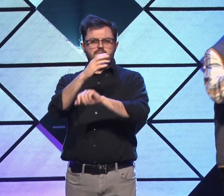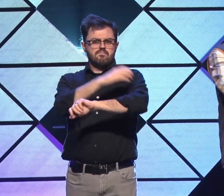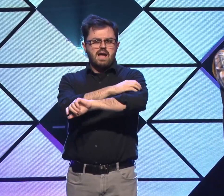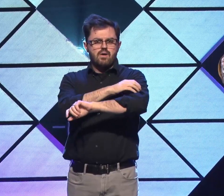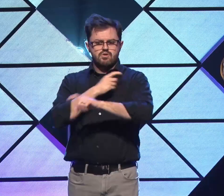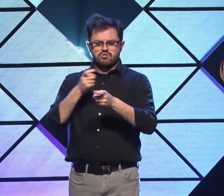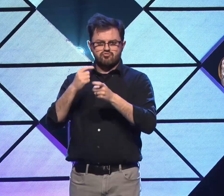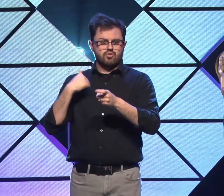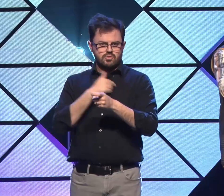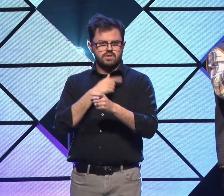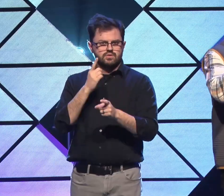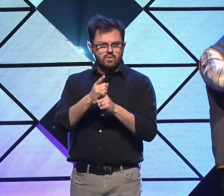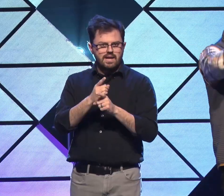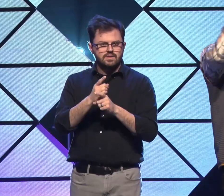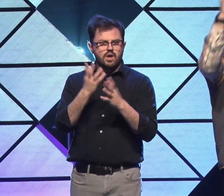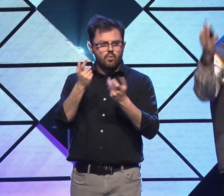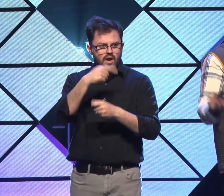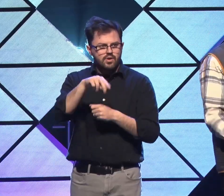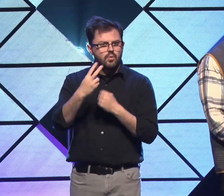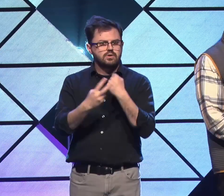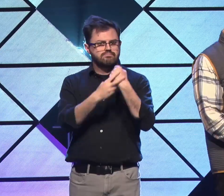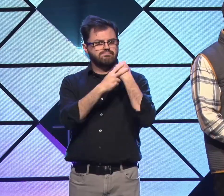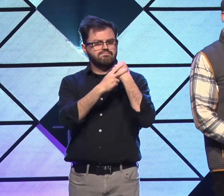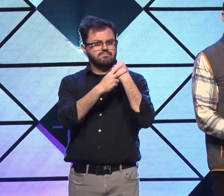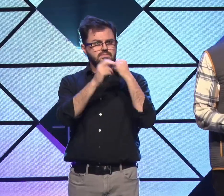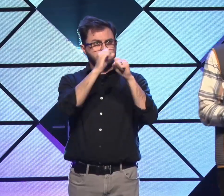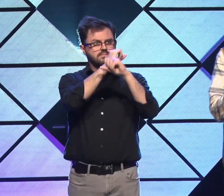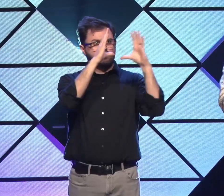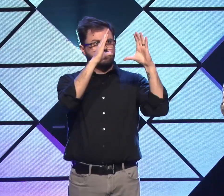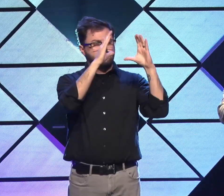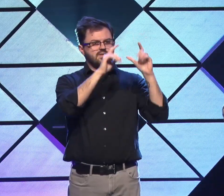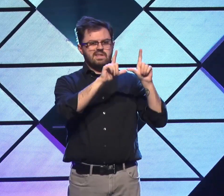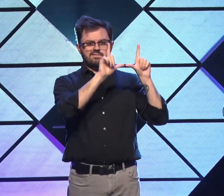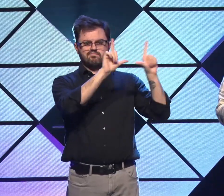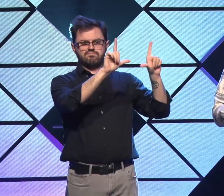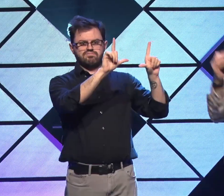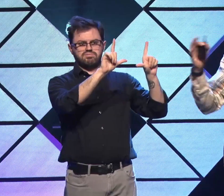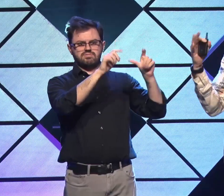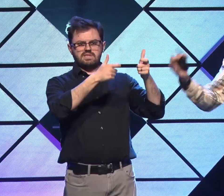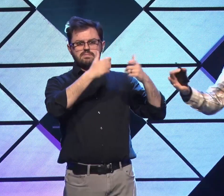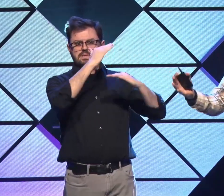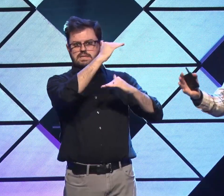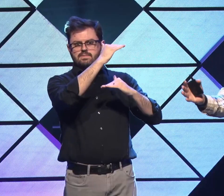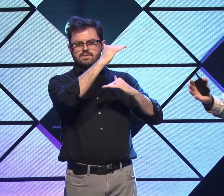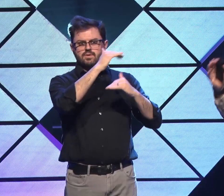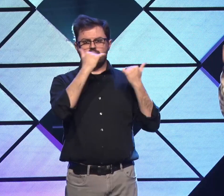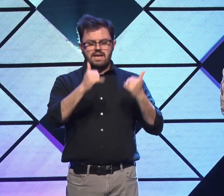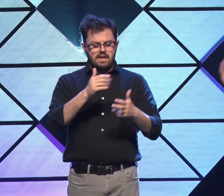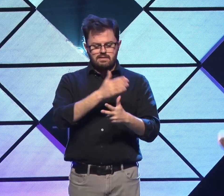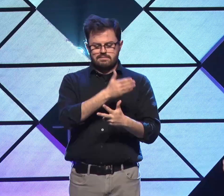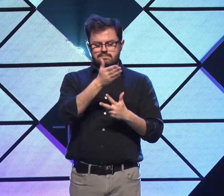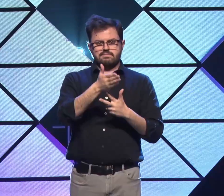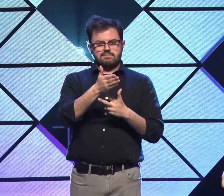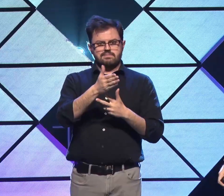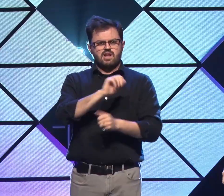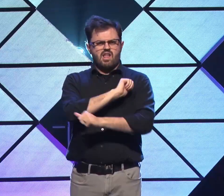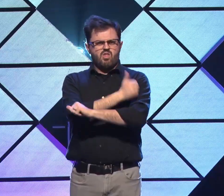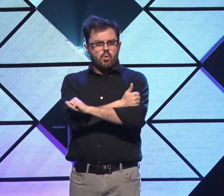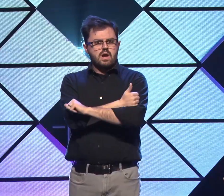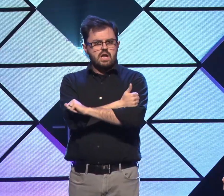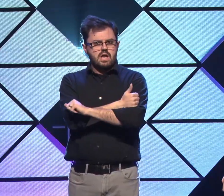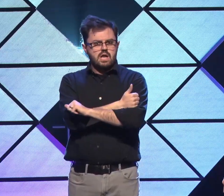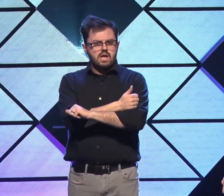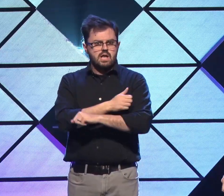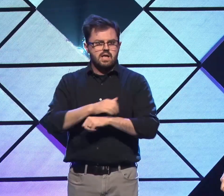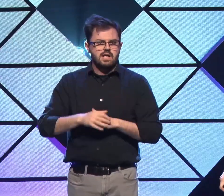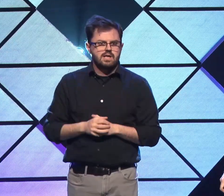So hang on to that image, the speed limit, okay? Now, that's power. So let's talk about authority, all right? Let's talk about authority.